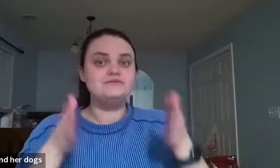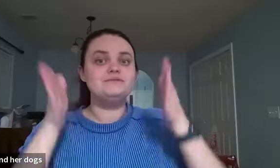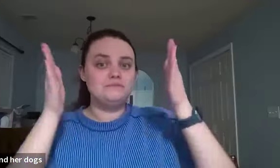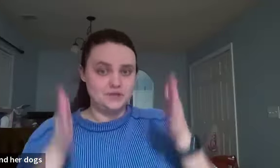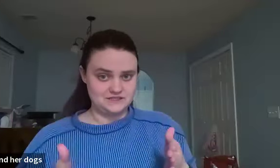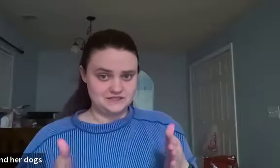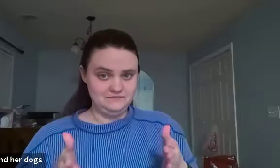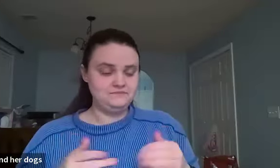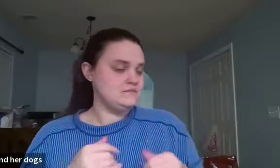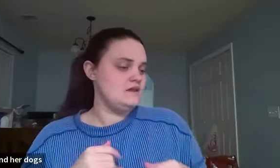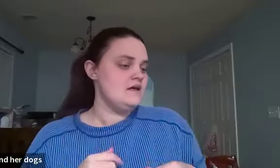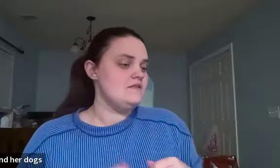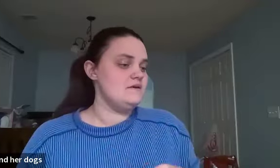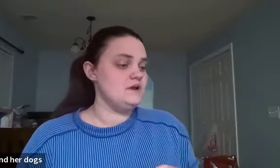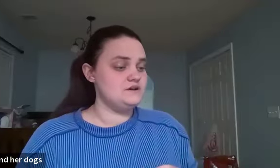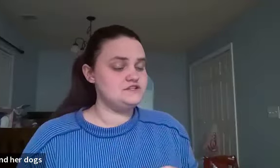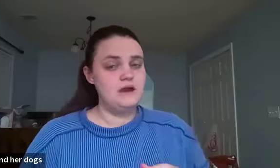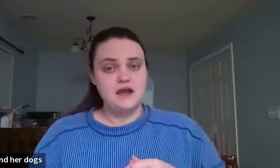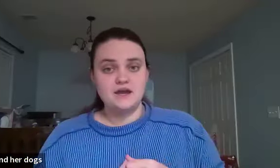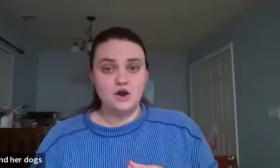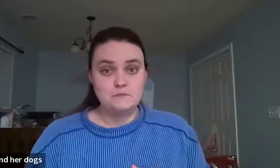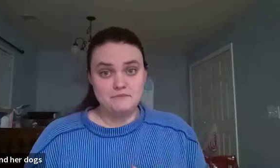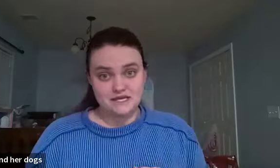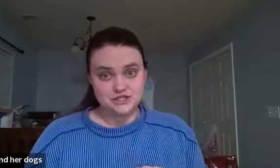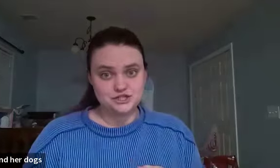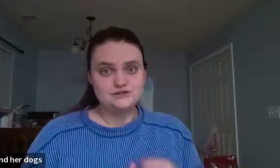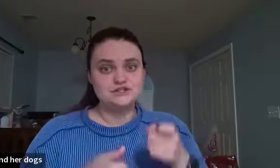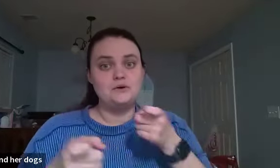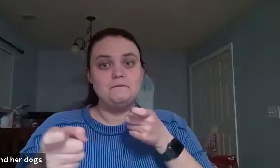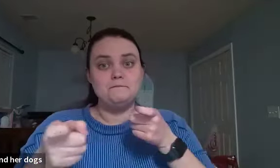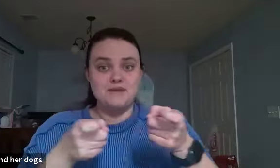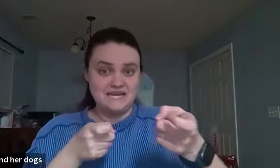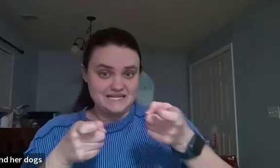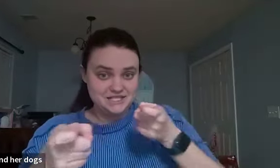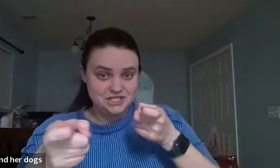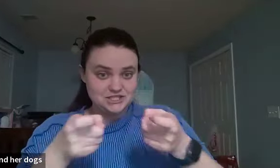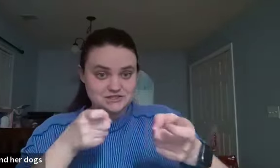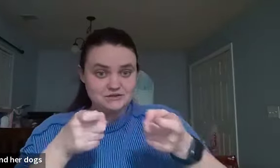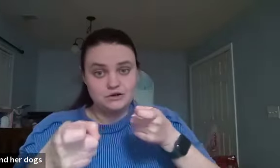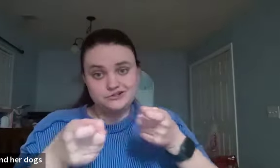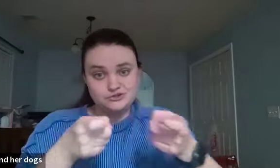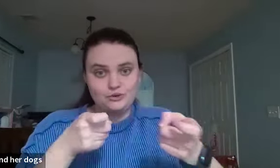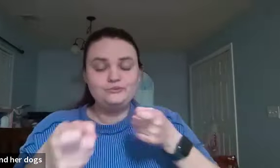Serve person. Then we also had our manager. So manage or